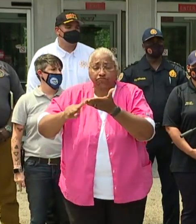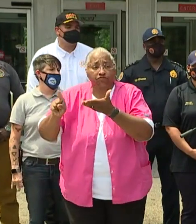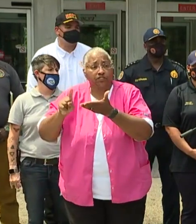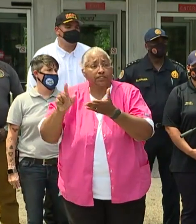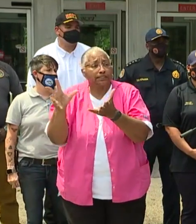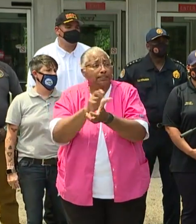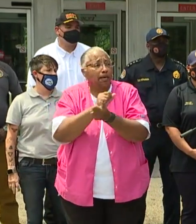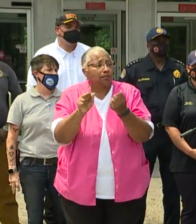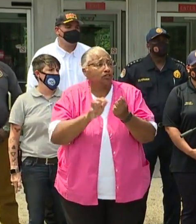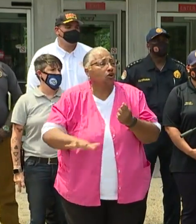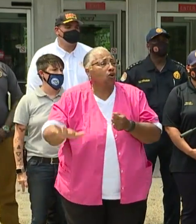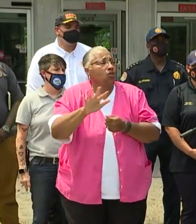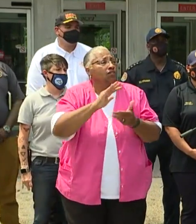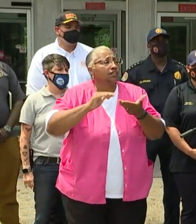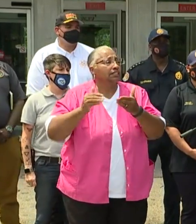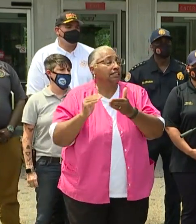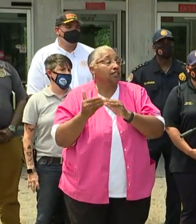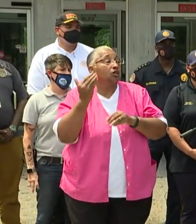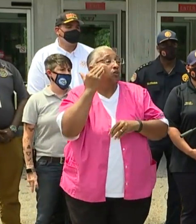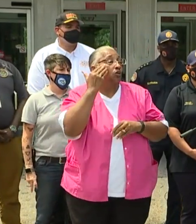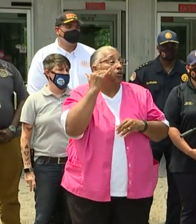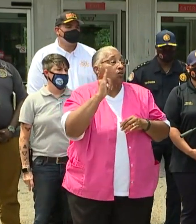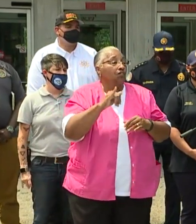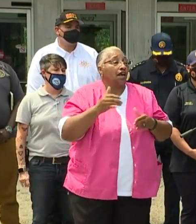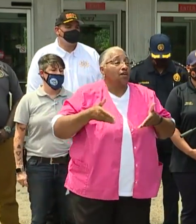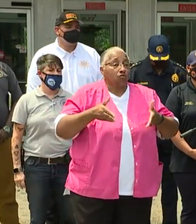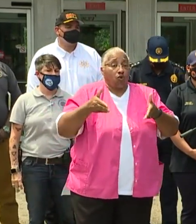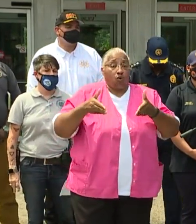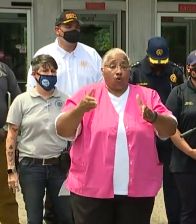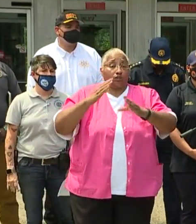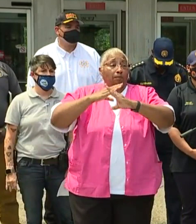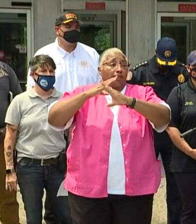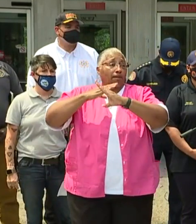is widespread debris blocking roadways,